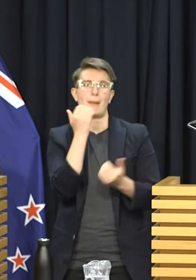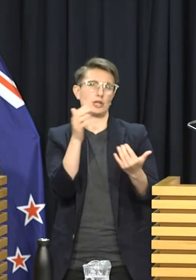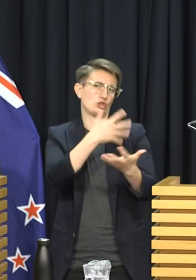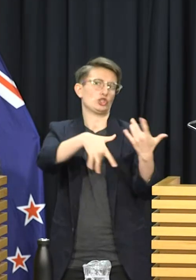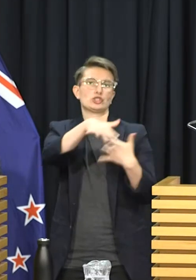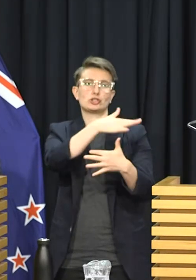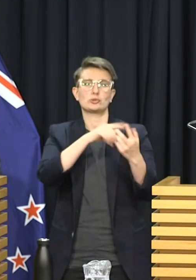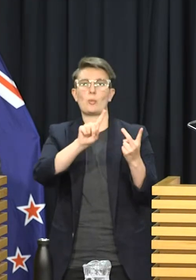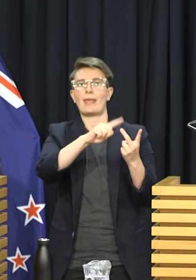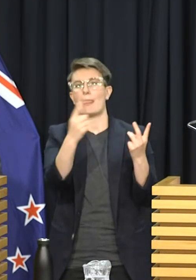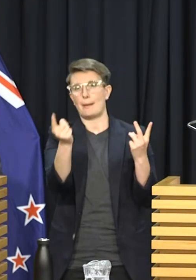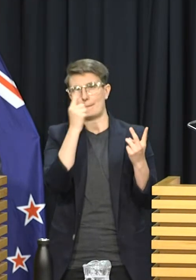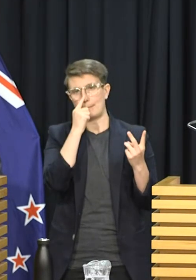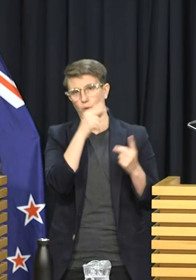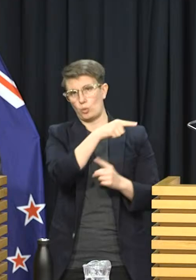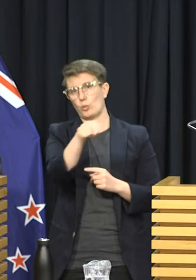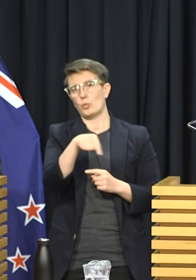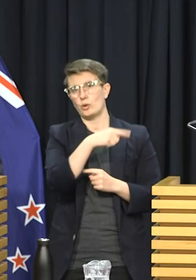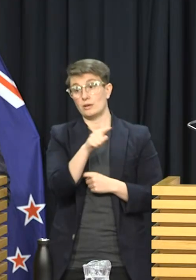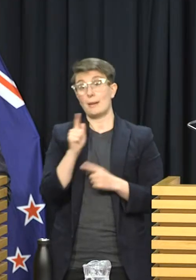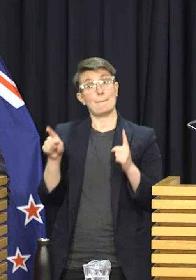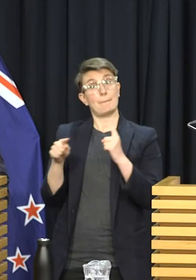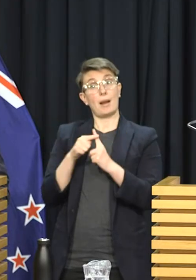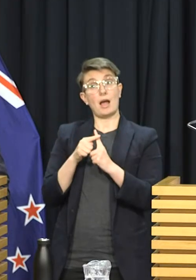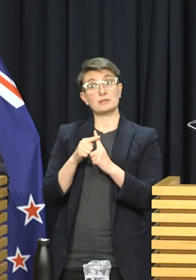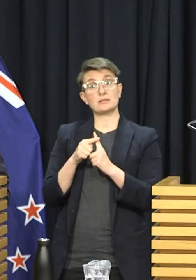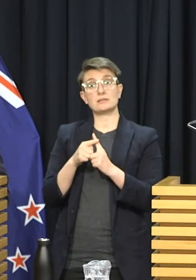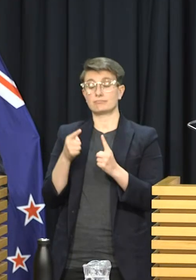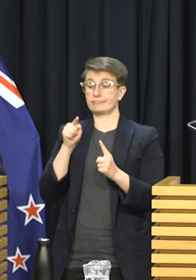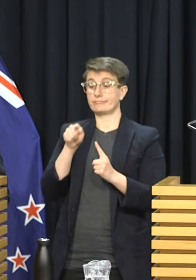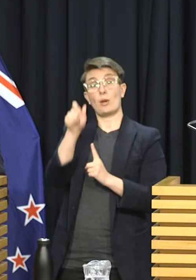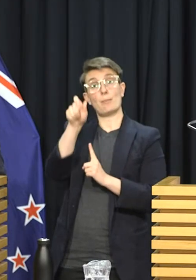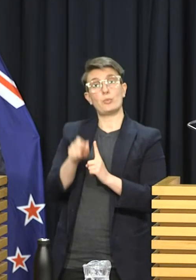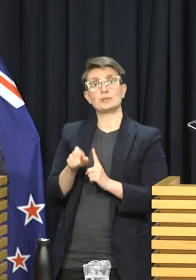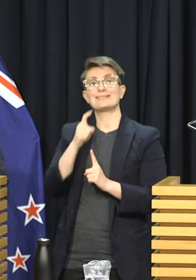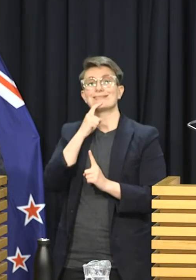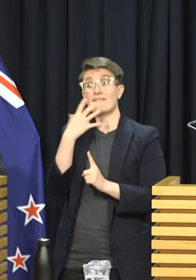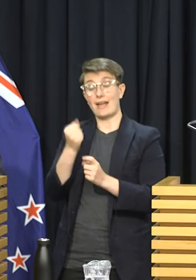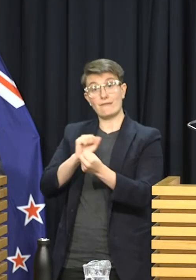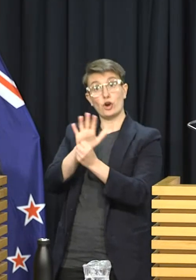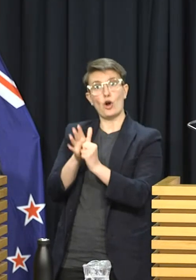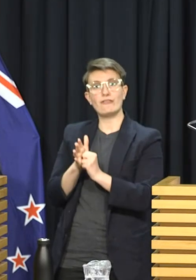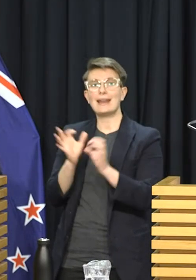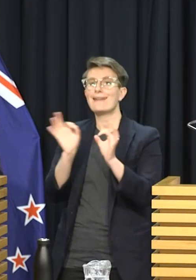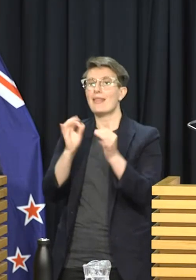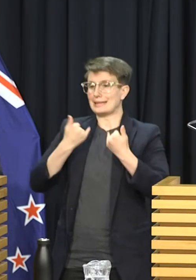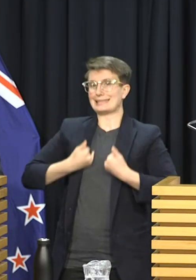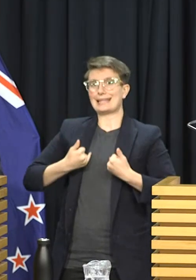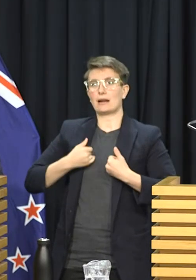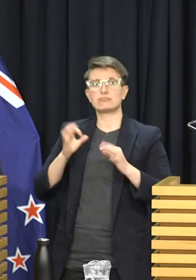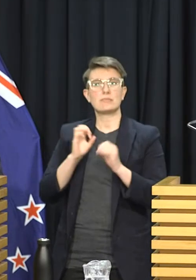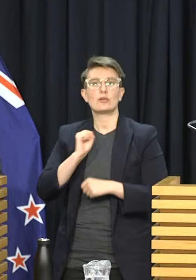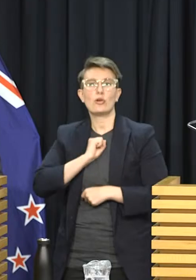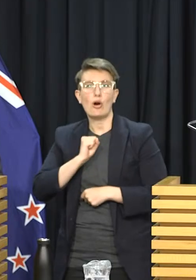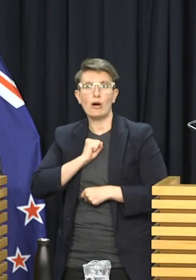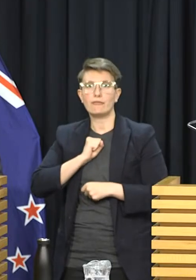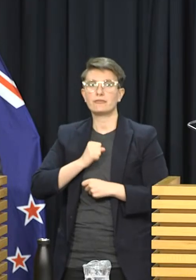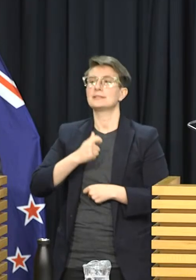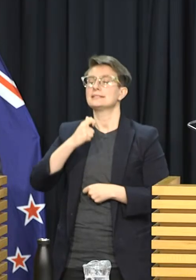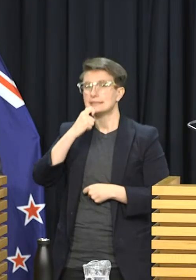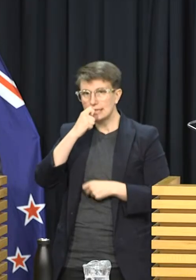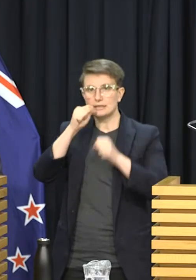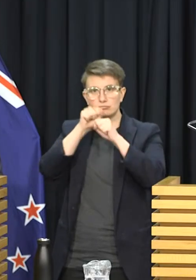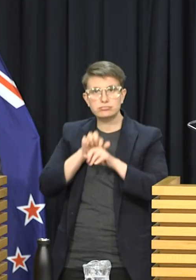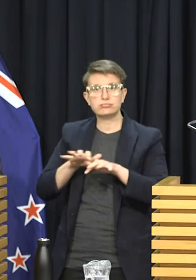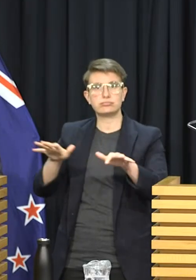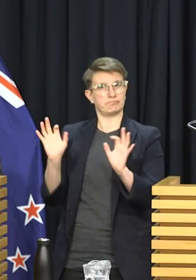worker concerned remains asymptomatic. This all bodes well. However, we are not being complacent. We need to